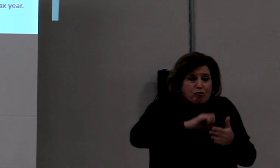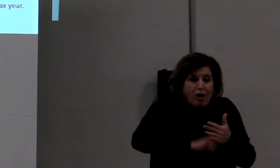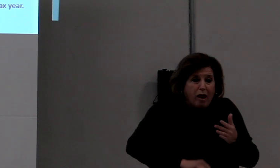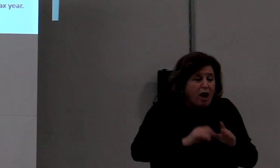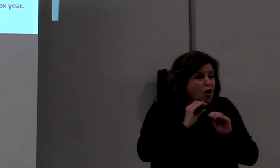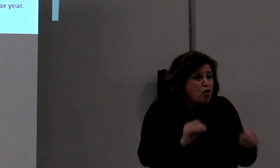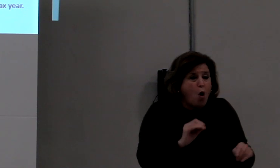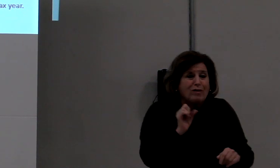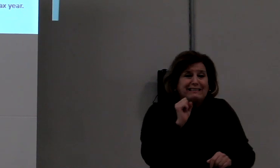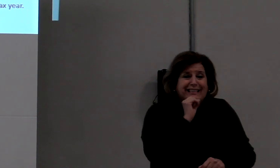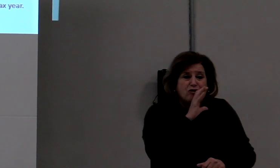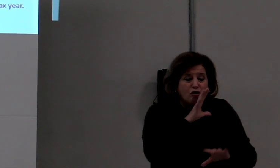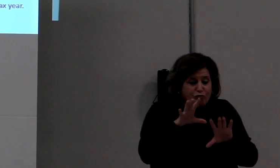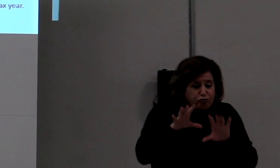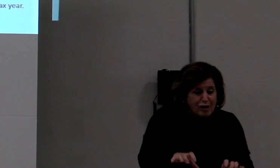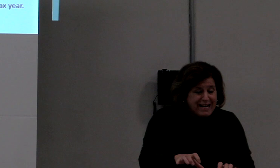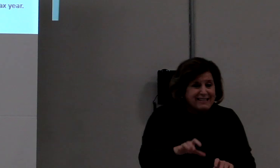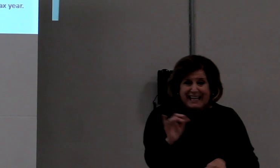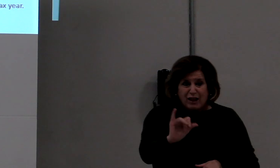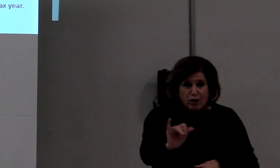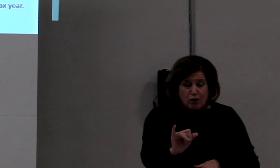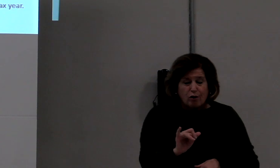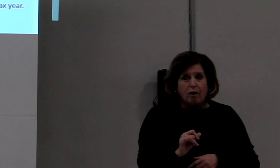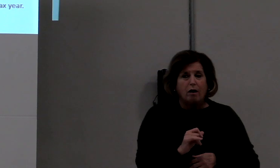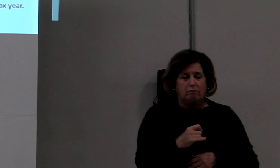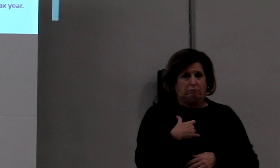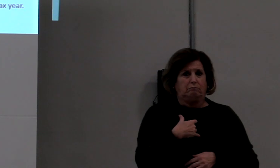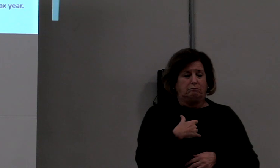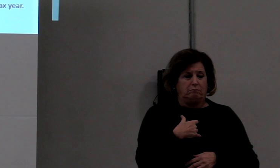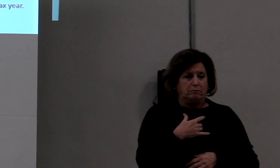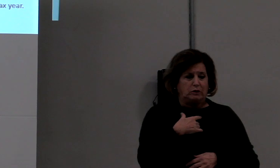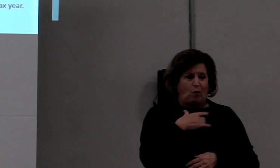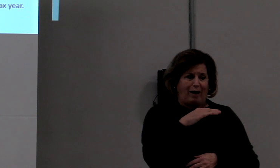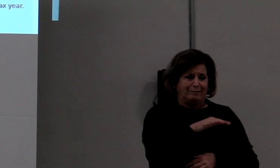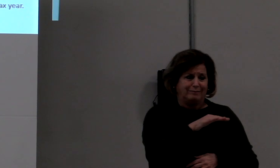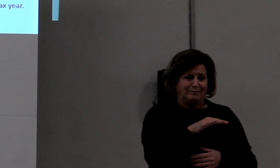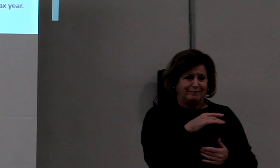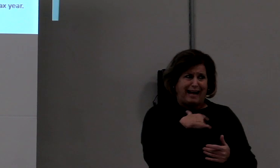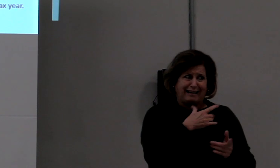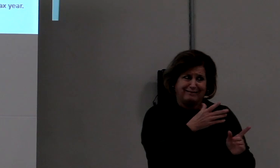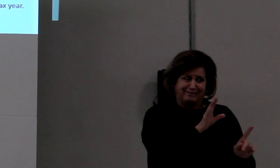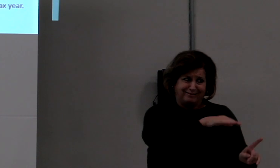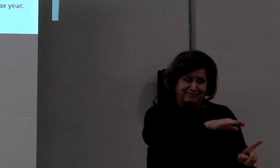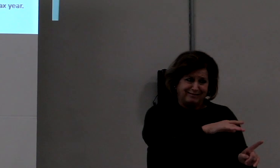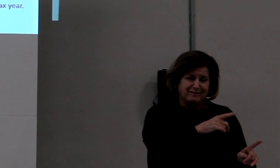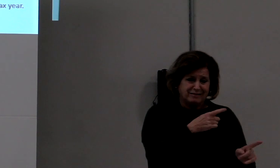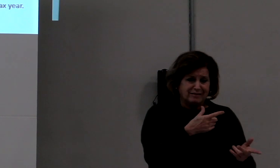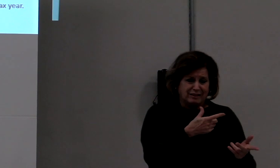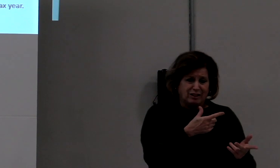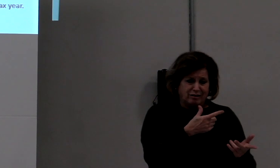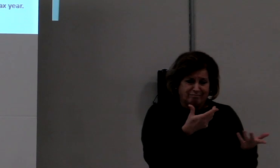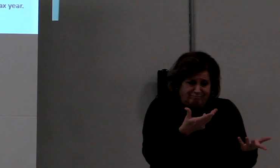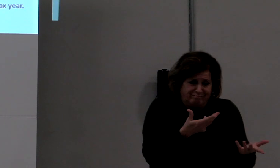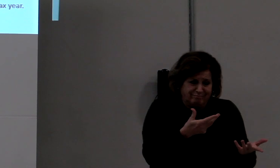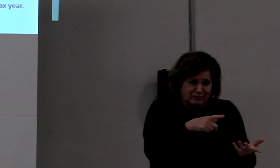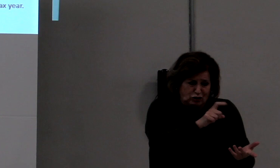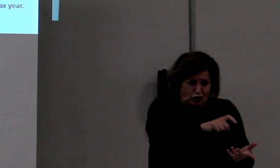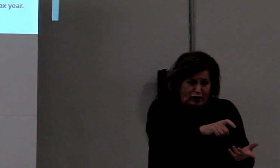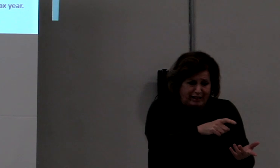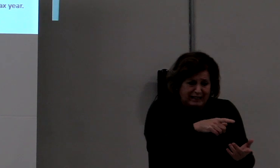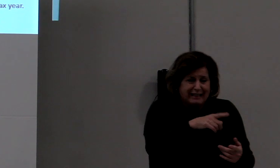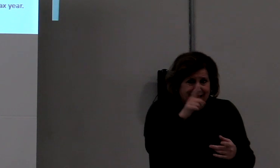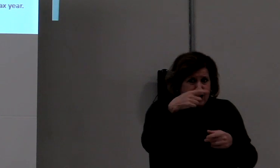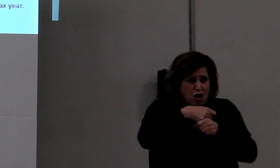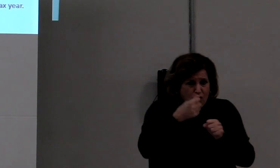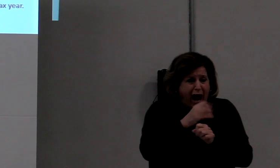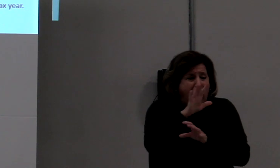the senior freeze exemption, and so I convinced him to set up